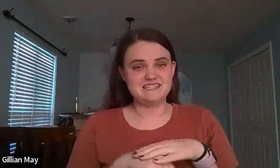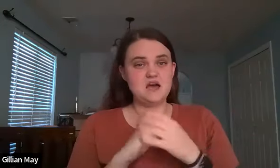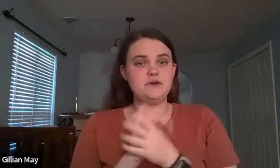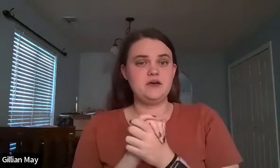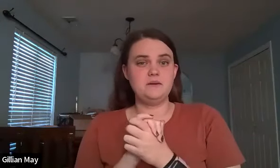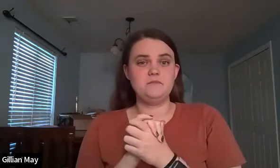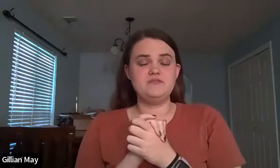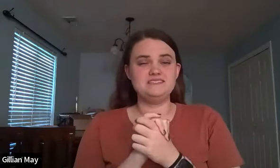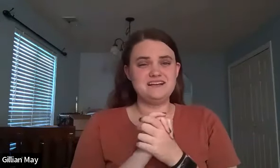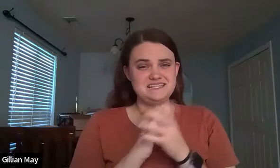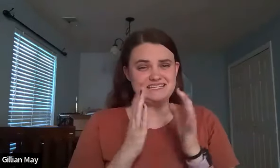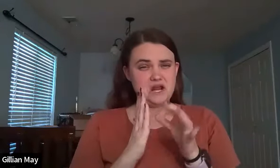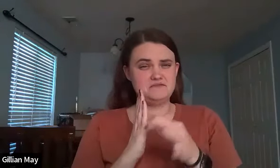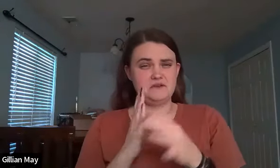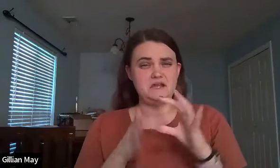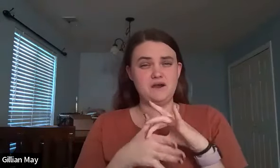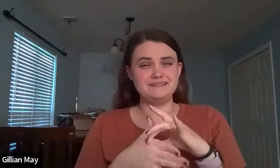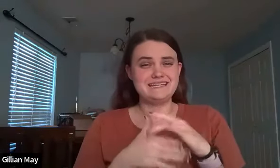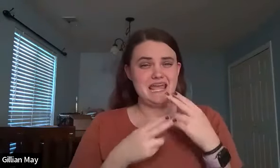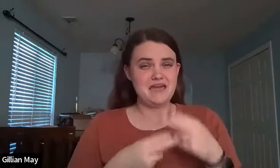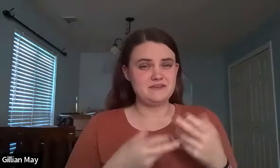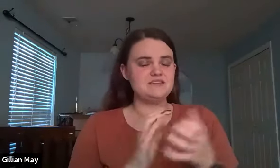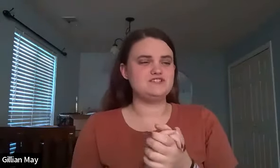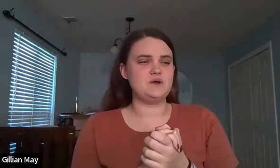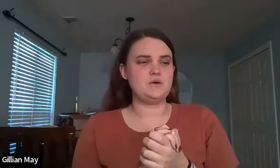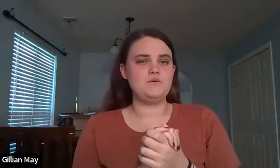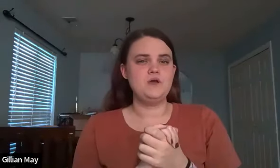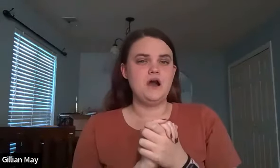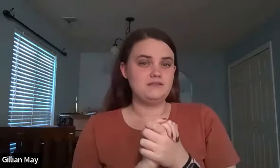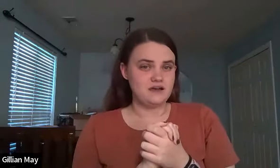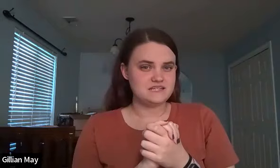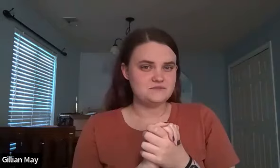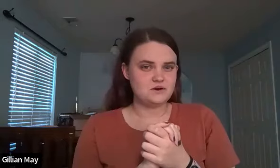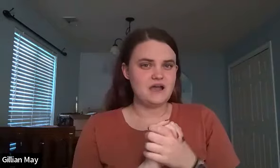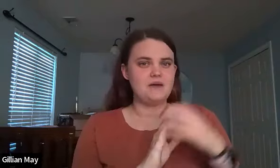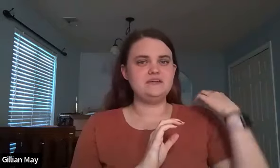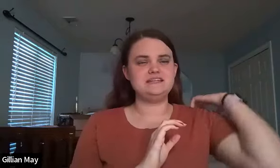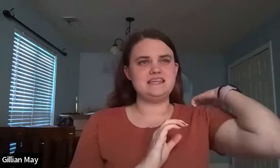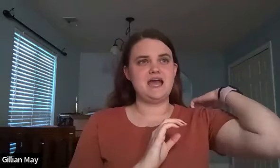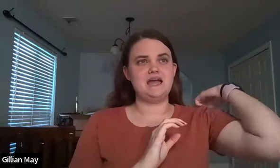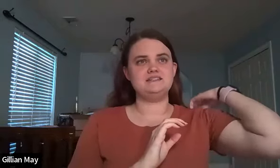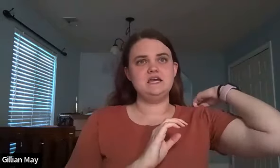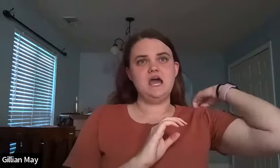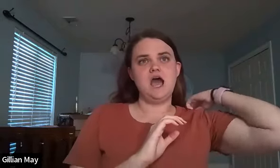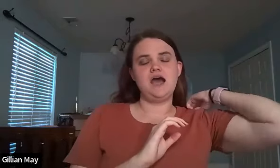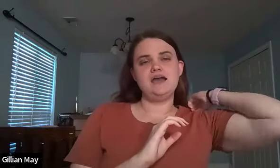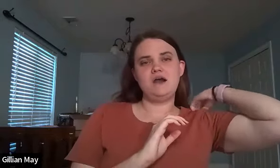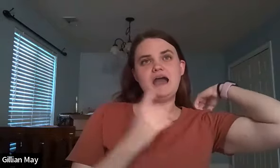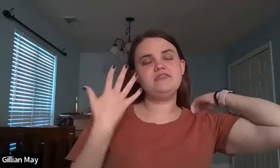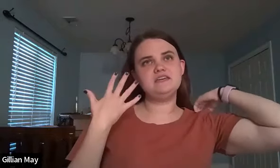up. This class is kind of very content heavy. So a lot of times what'll happen is that I think it's